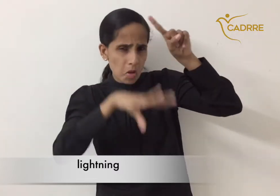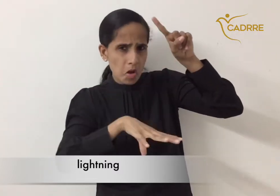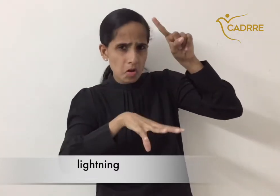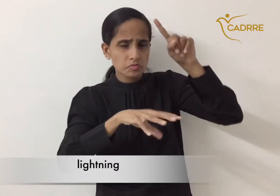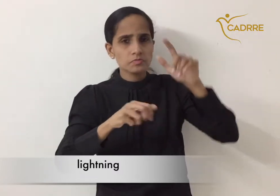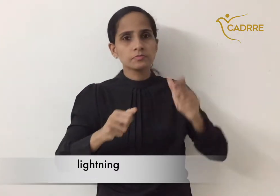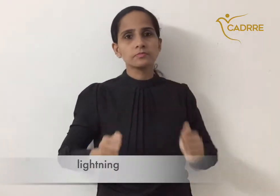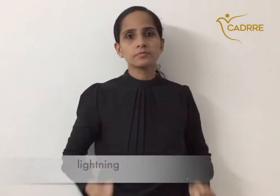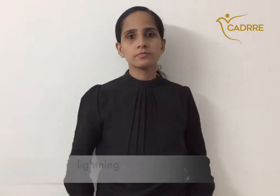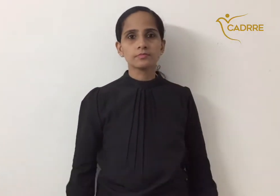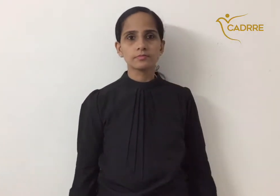Lightning.